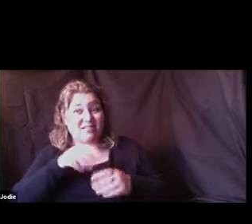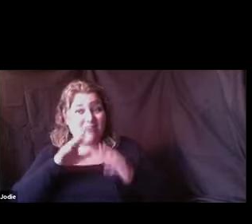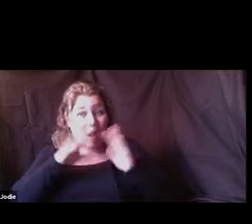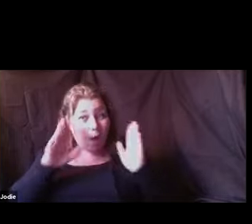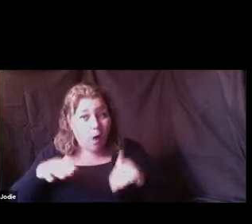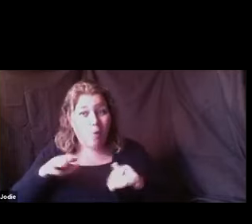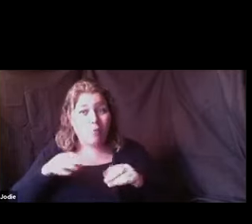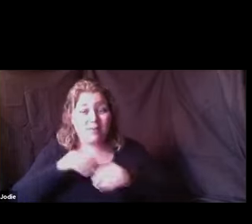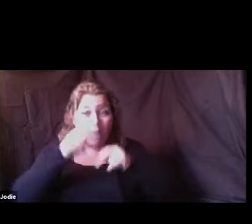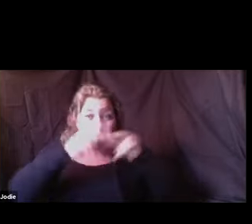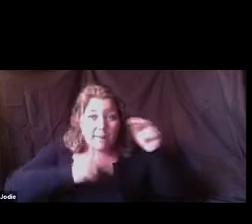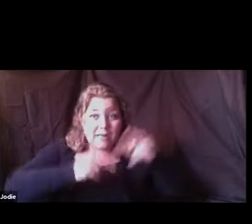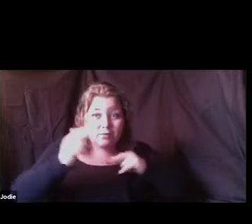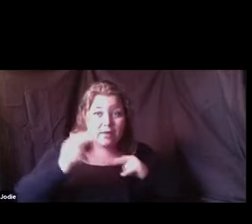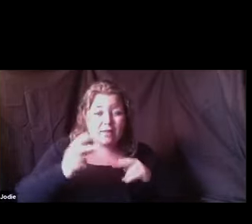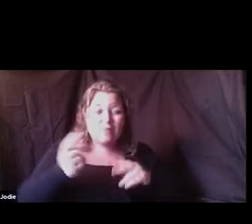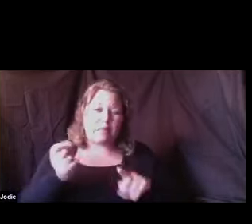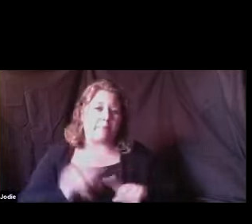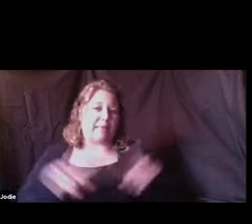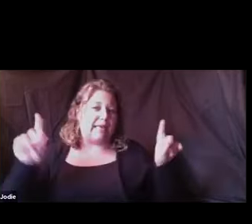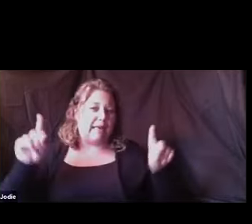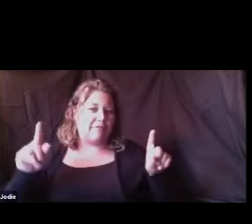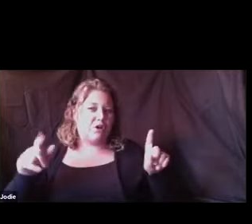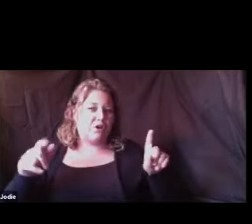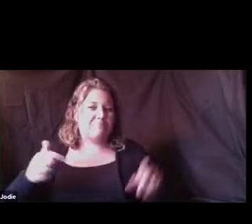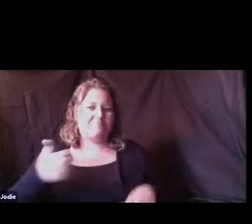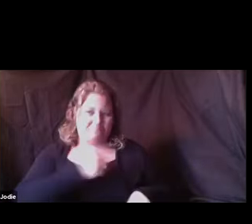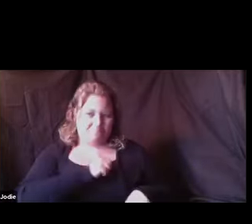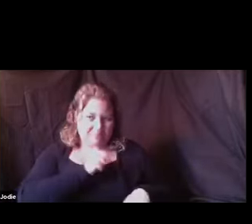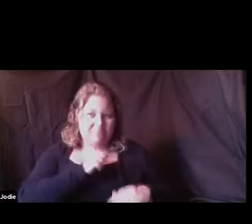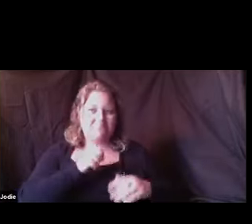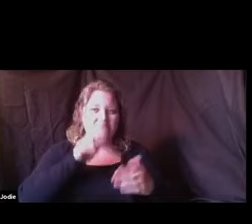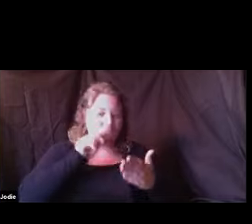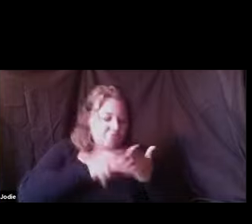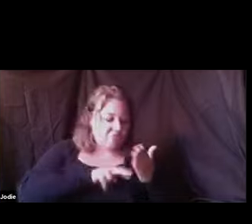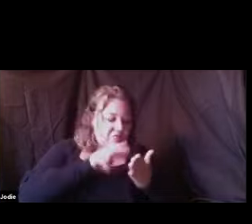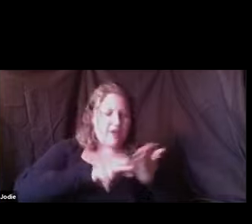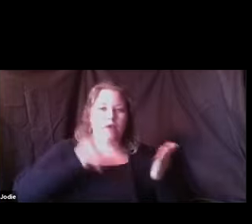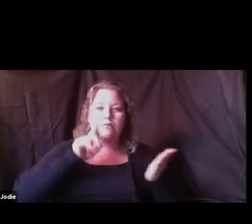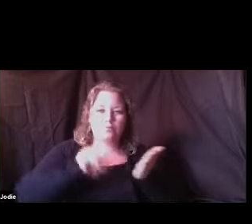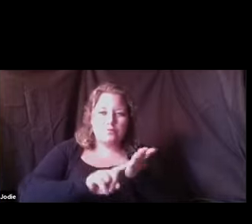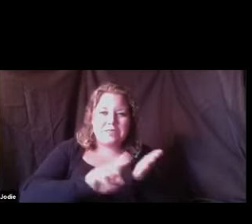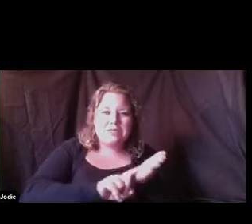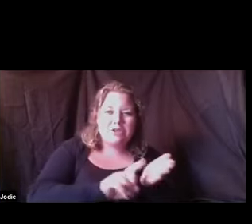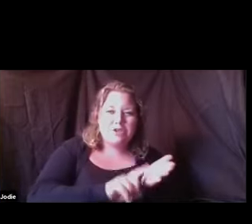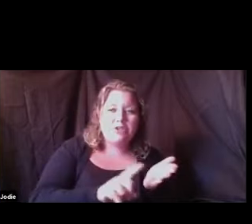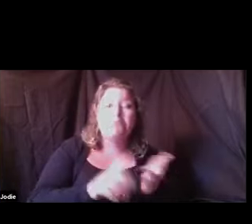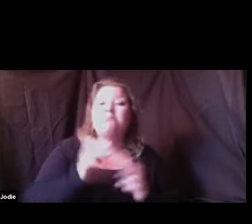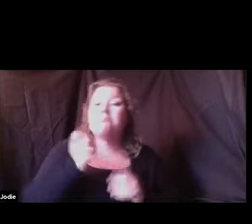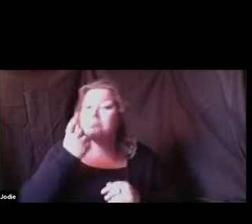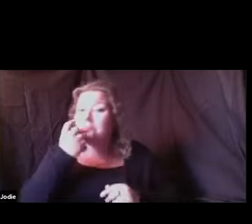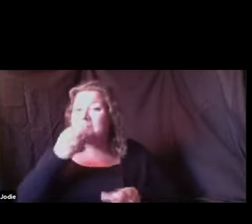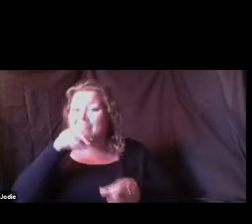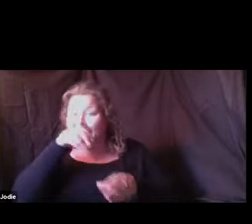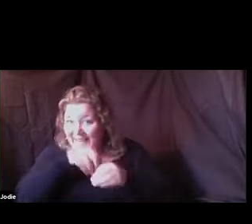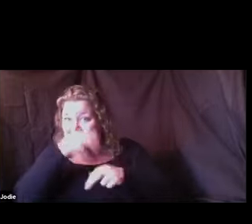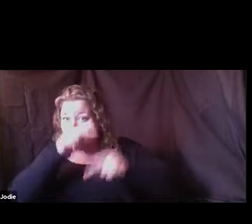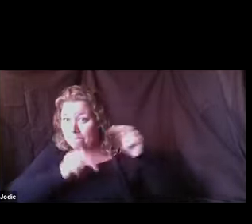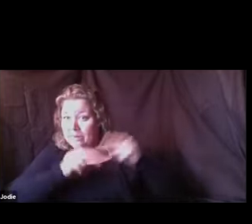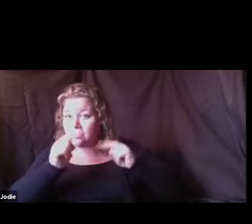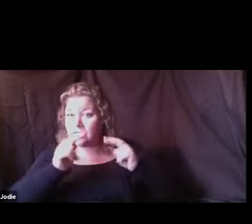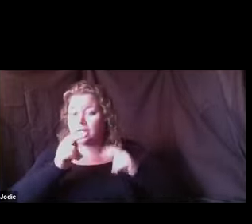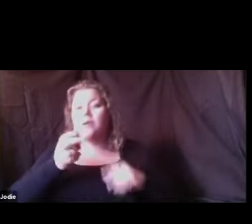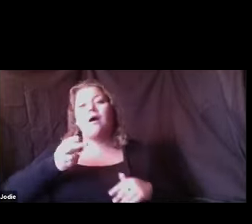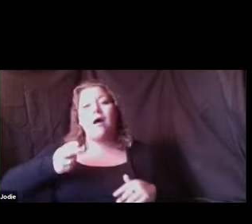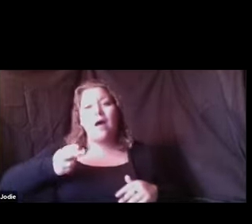some information and done some research, and I'm seeing that is a much higher risk level because